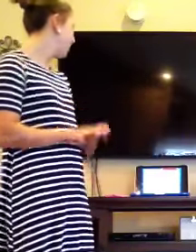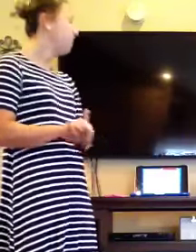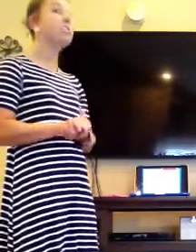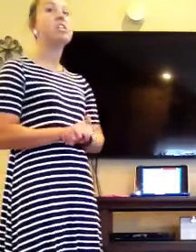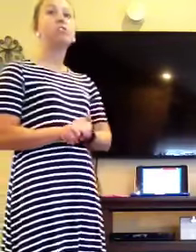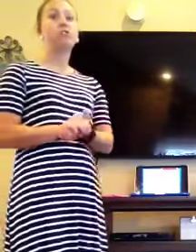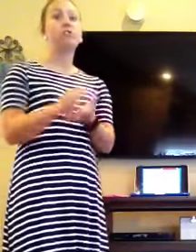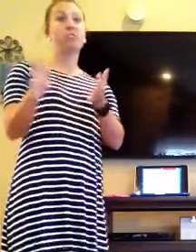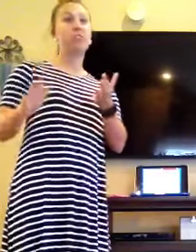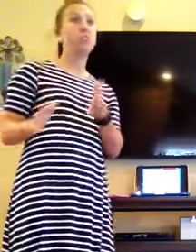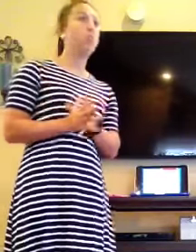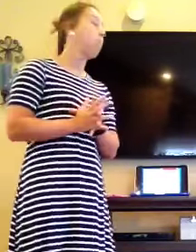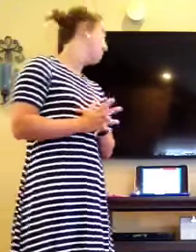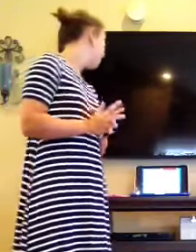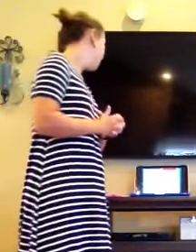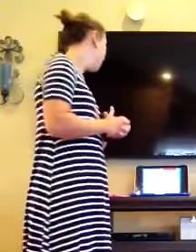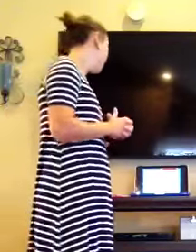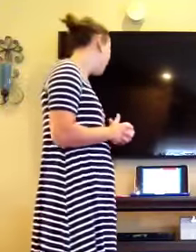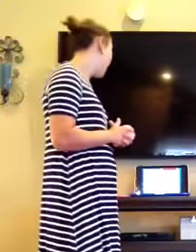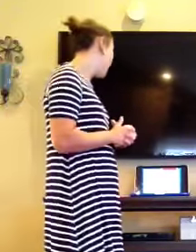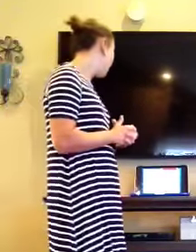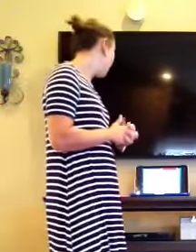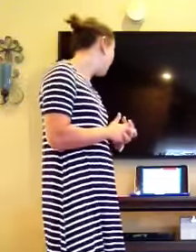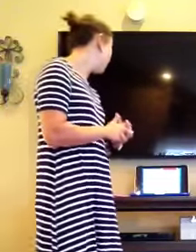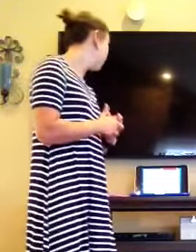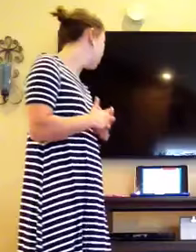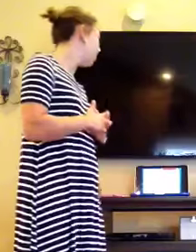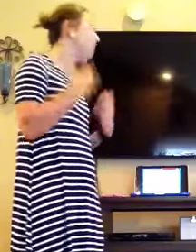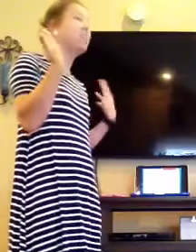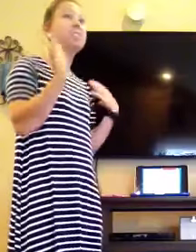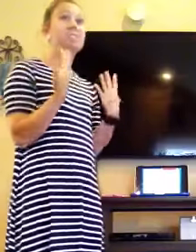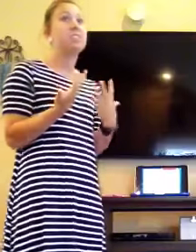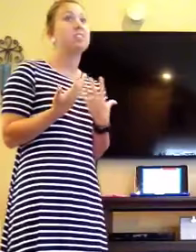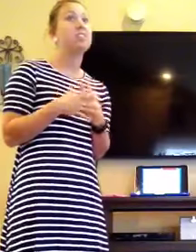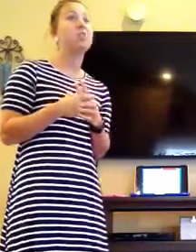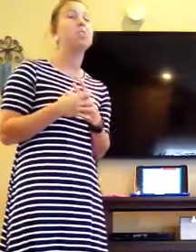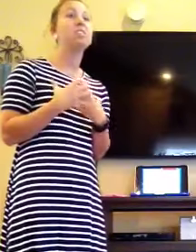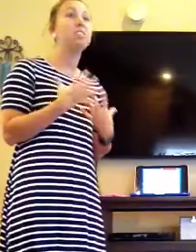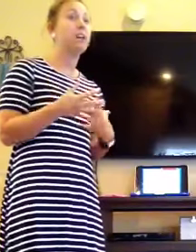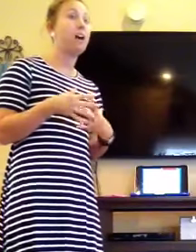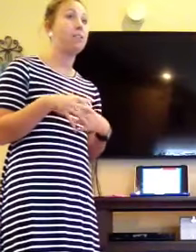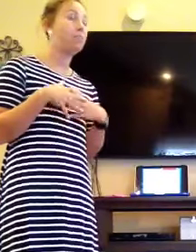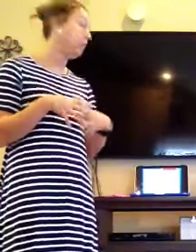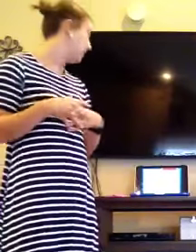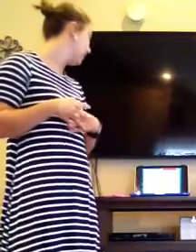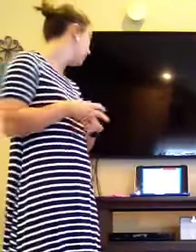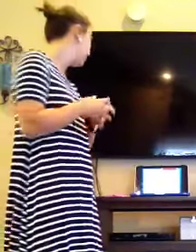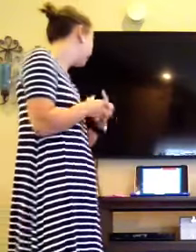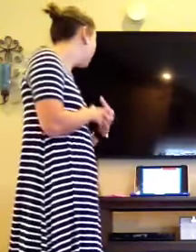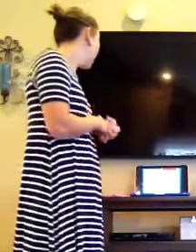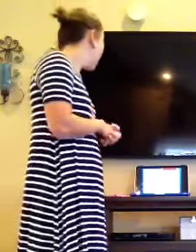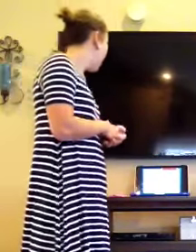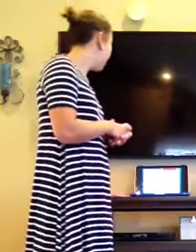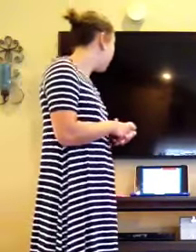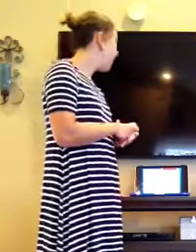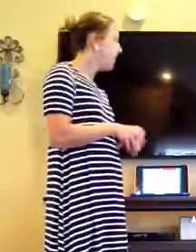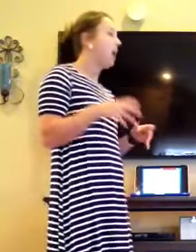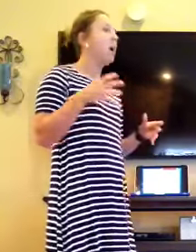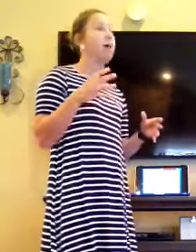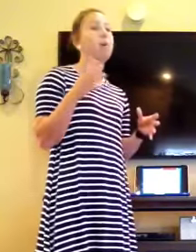other teachers like you all to create your classroom jobs and assisting you with the design if you need it. And then